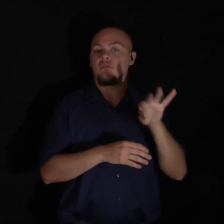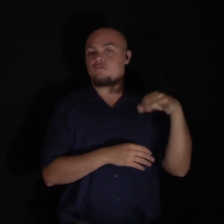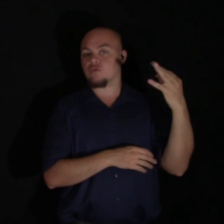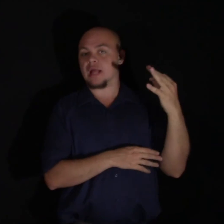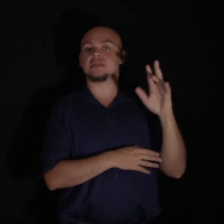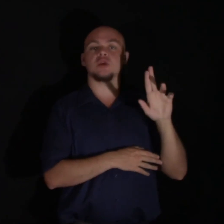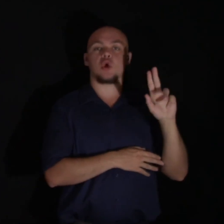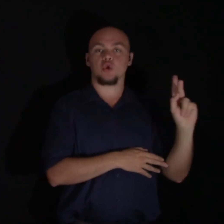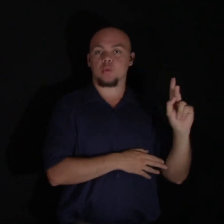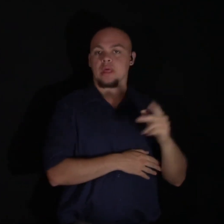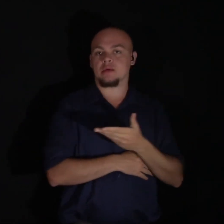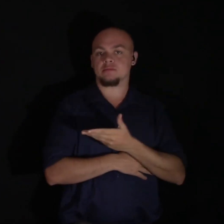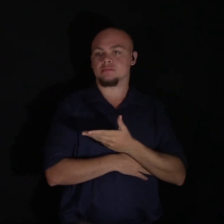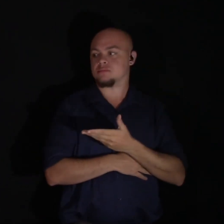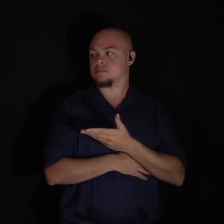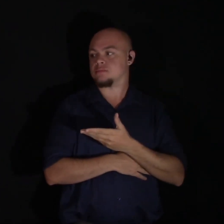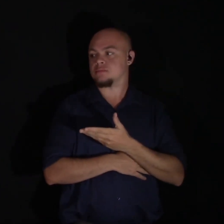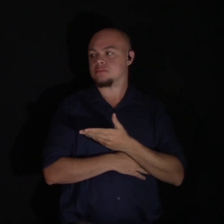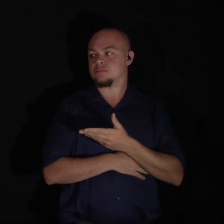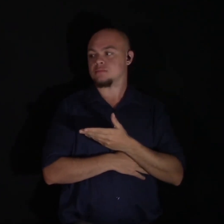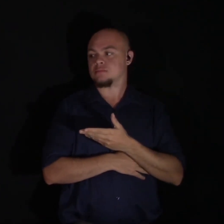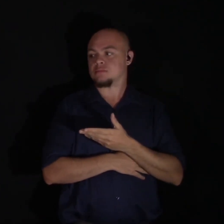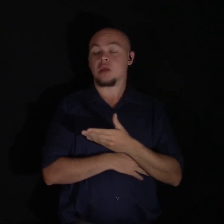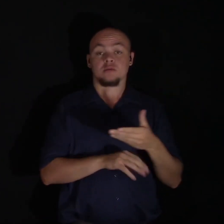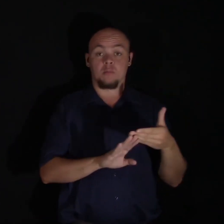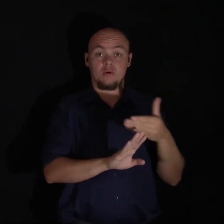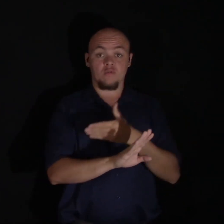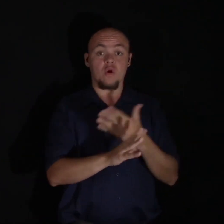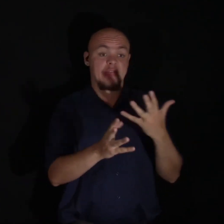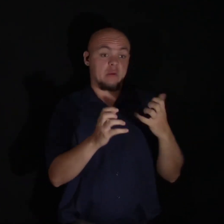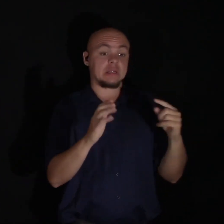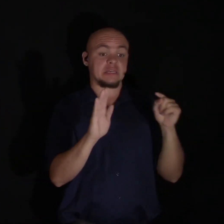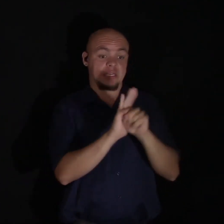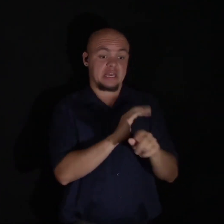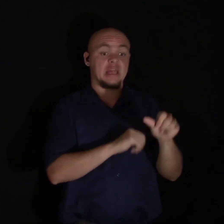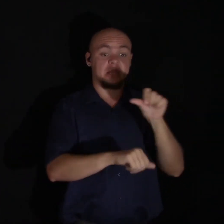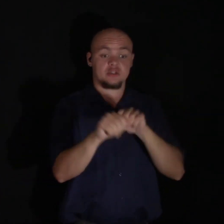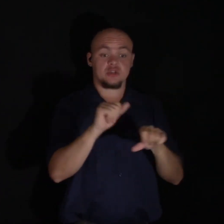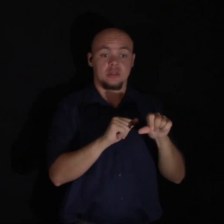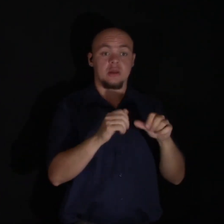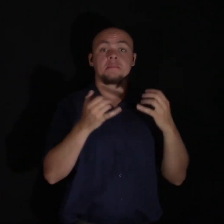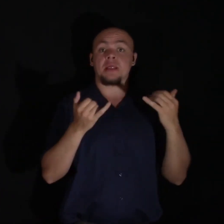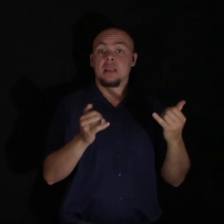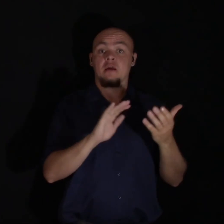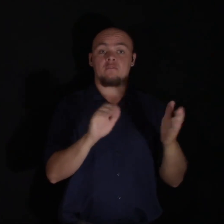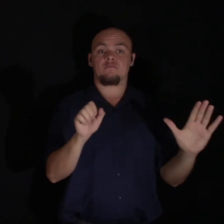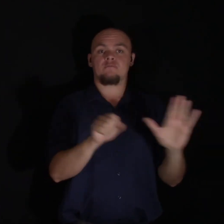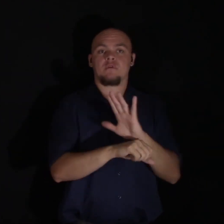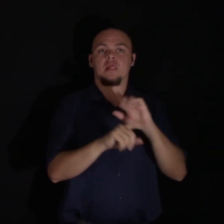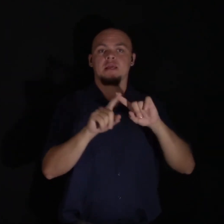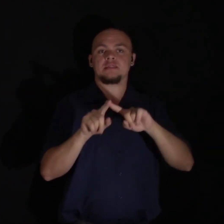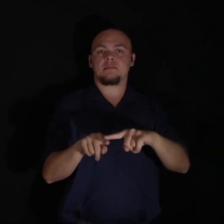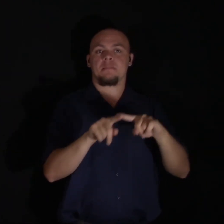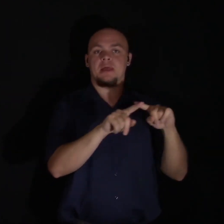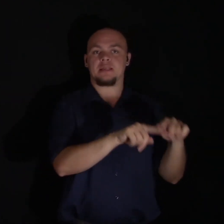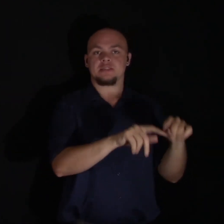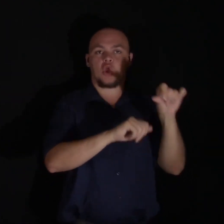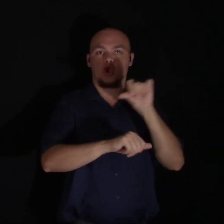just hell-bent on killing one another are now completely dependent on one another. You can see it. They work